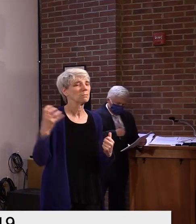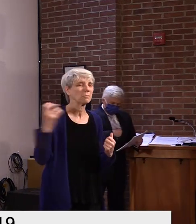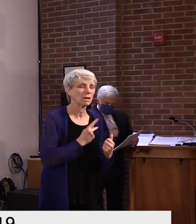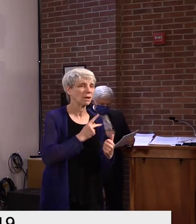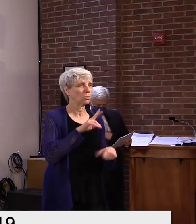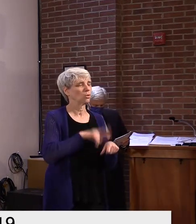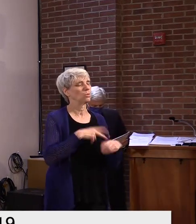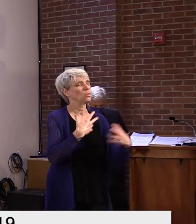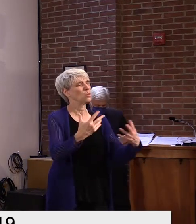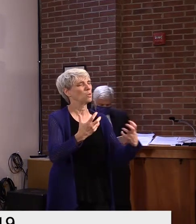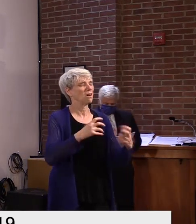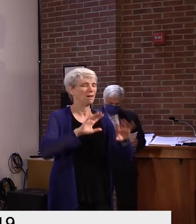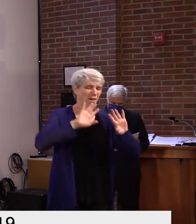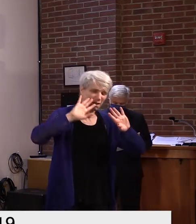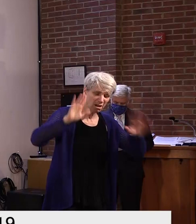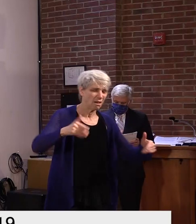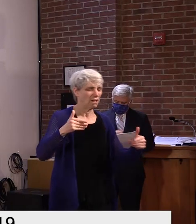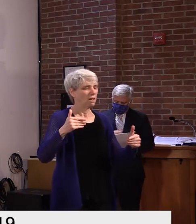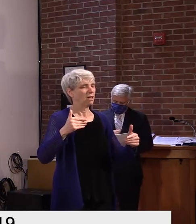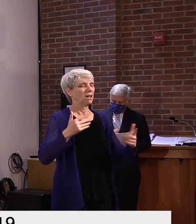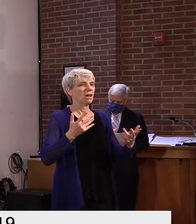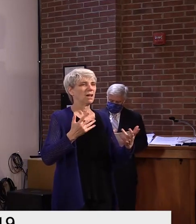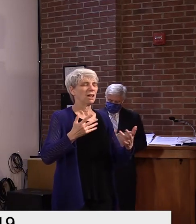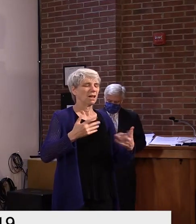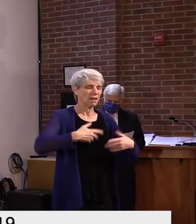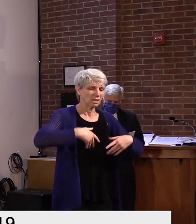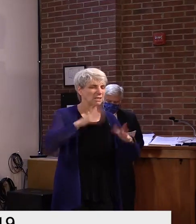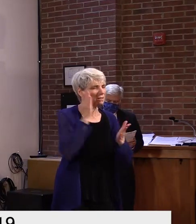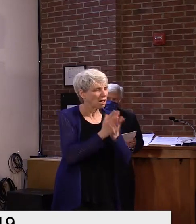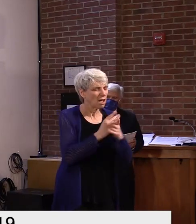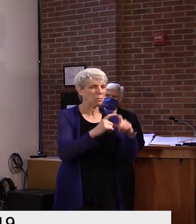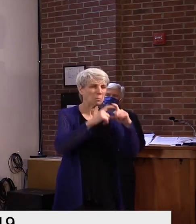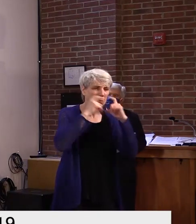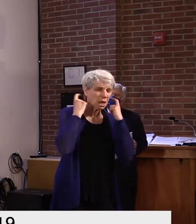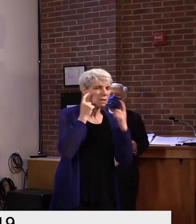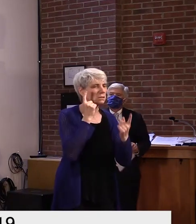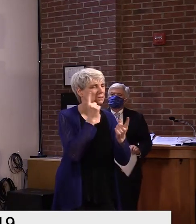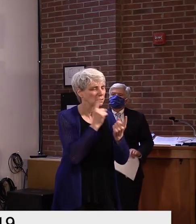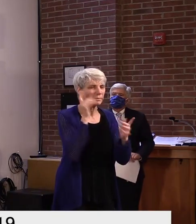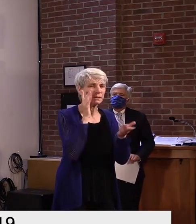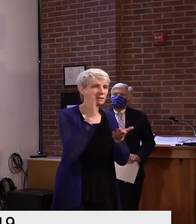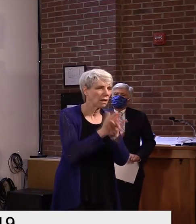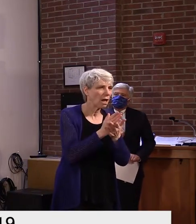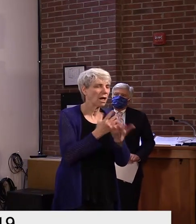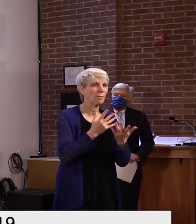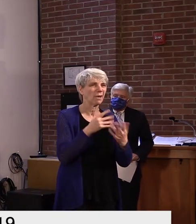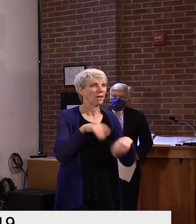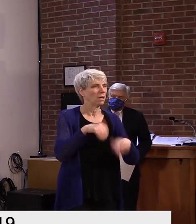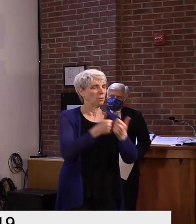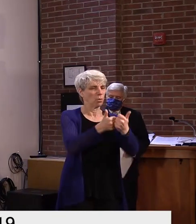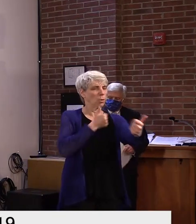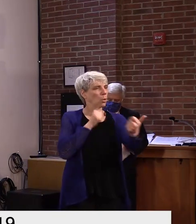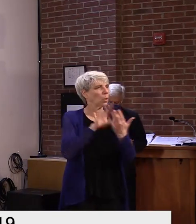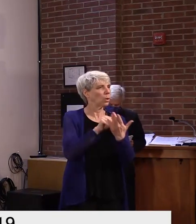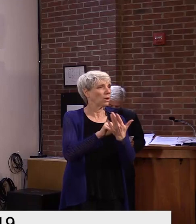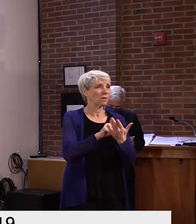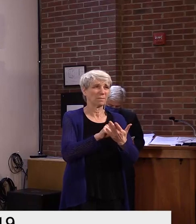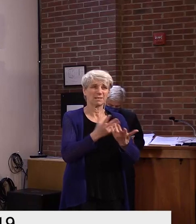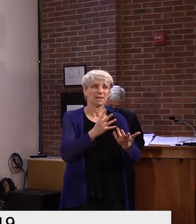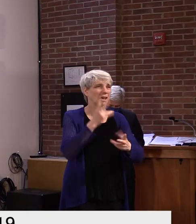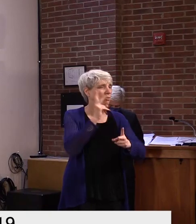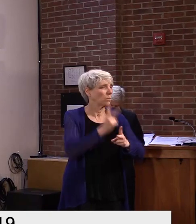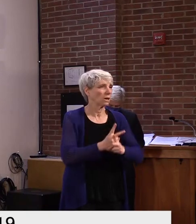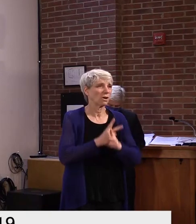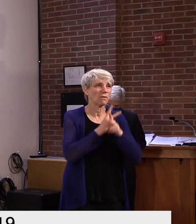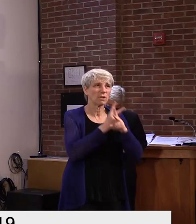countries around the world, I also know that that day is still in the future. While Vermont is among the states with a low incidence